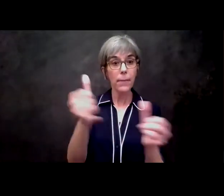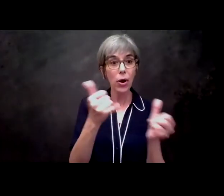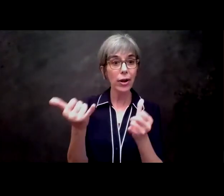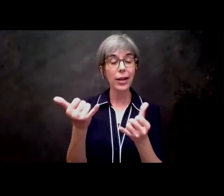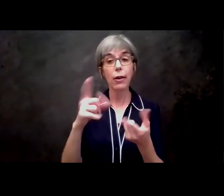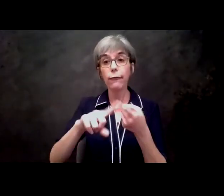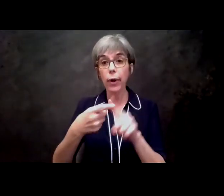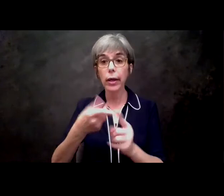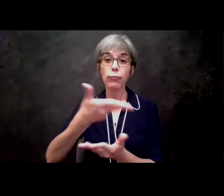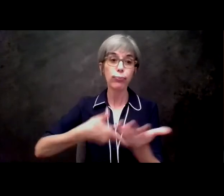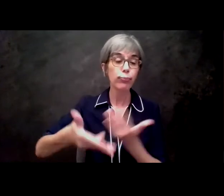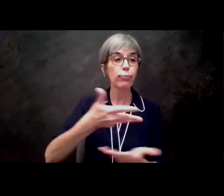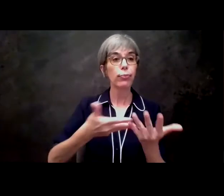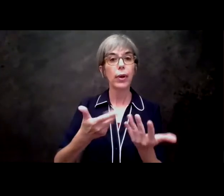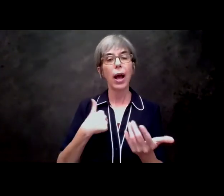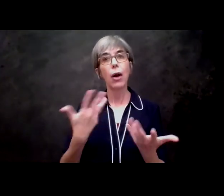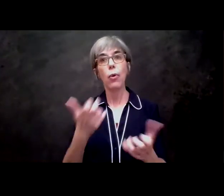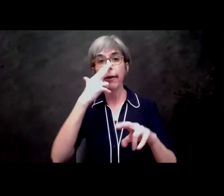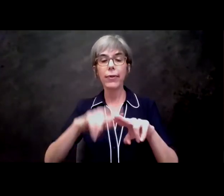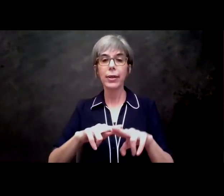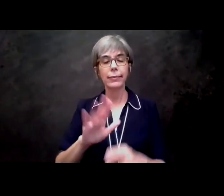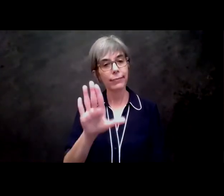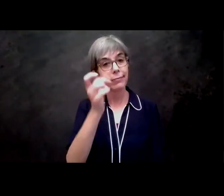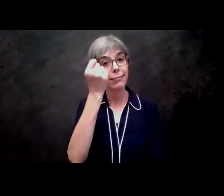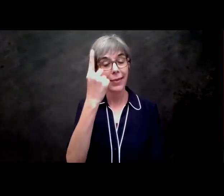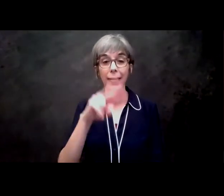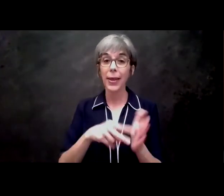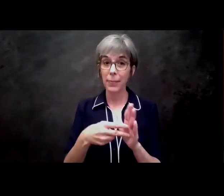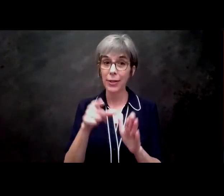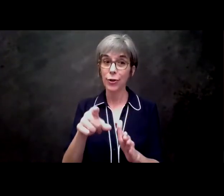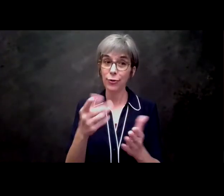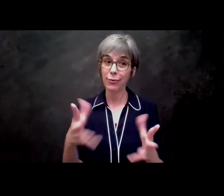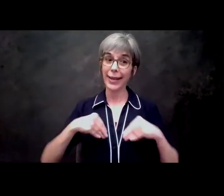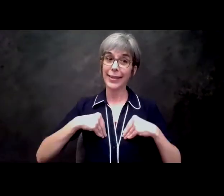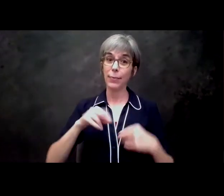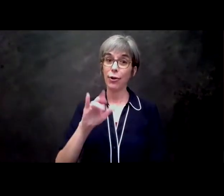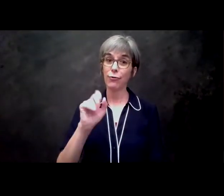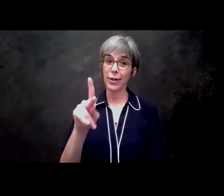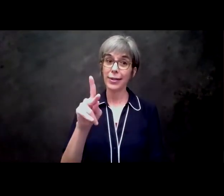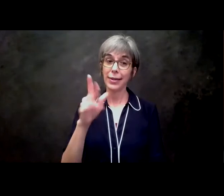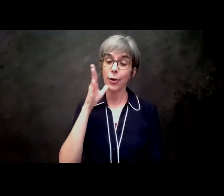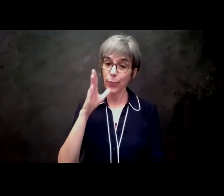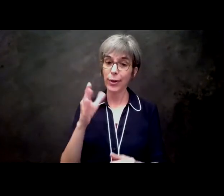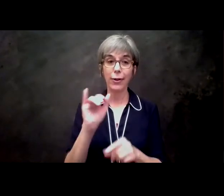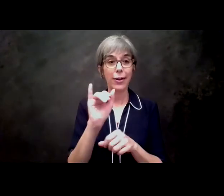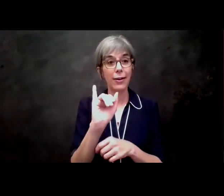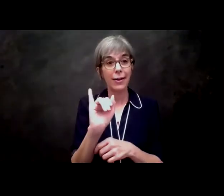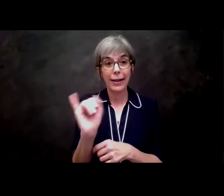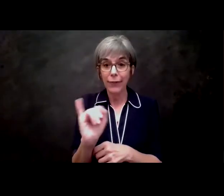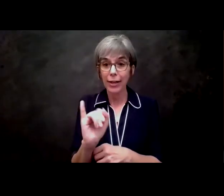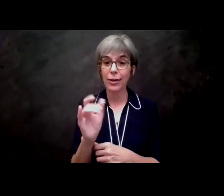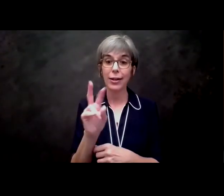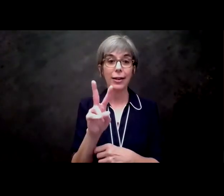while. Know that that gathering has risk, no matter how harmless it may seem. You could be carrying the coronavirus away with